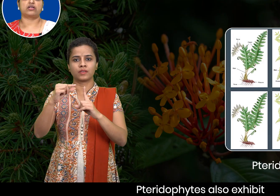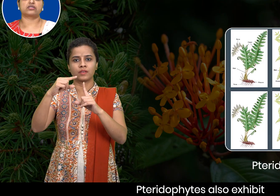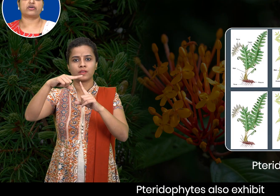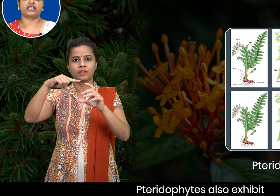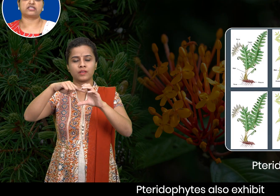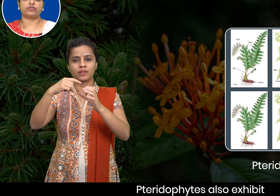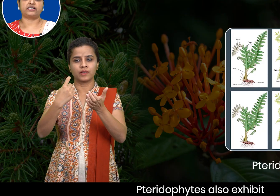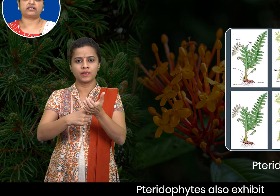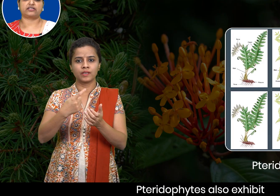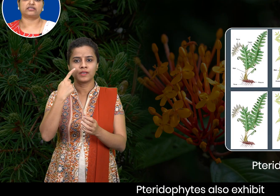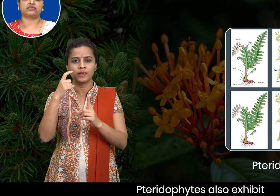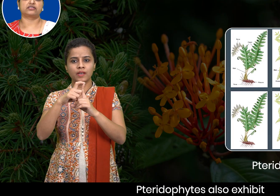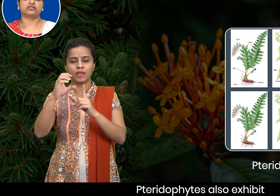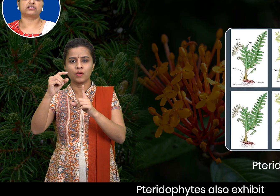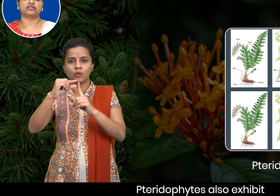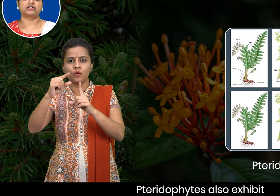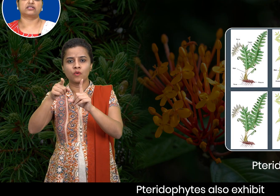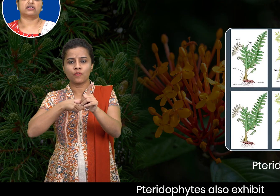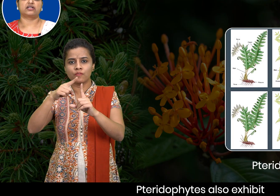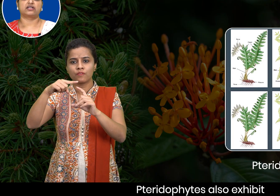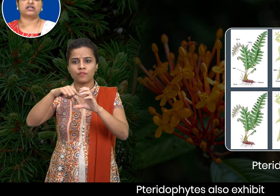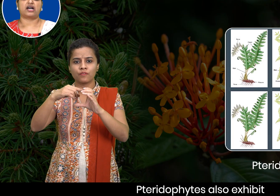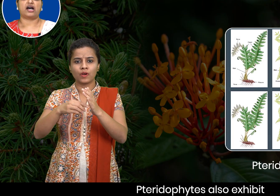Pteridophytes also exhibit